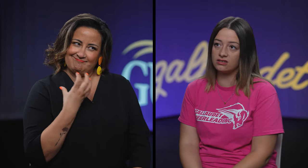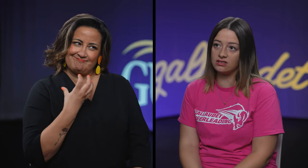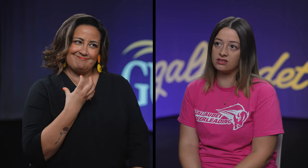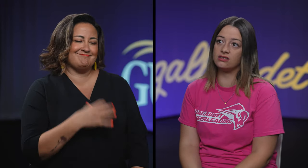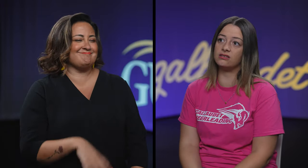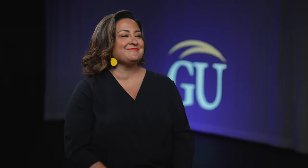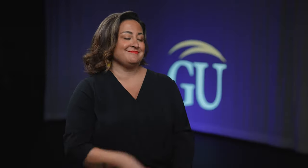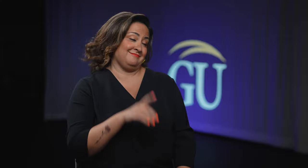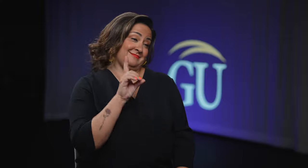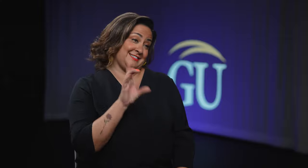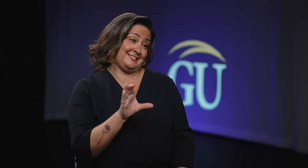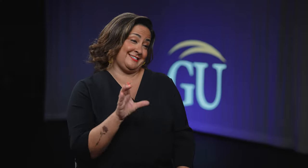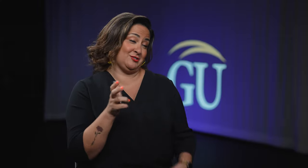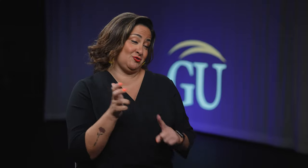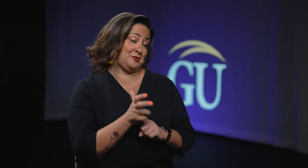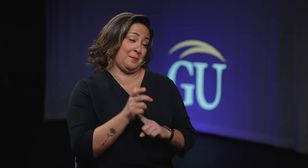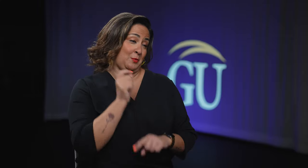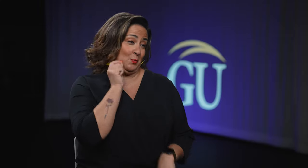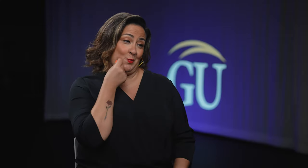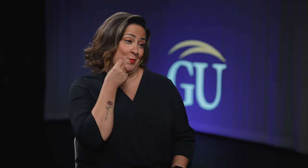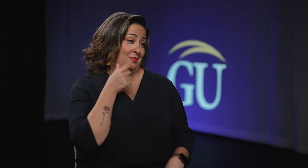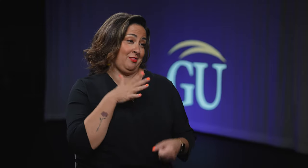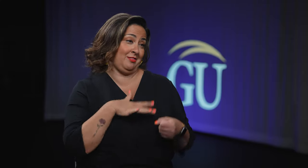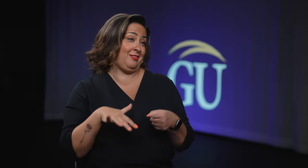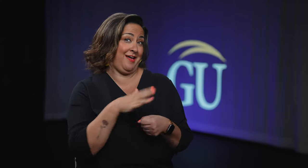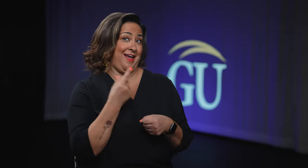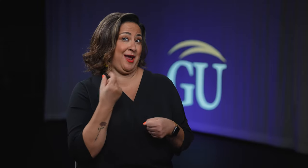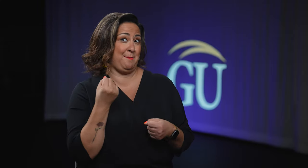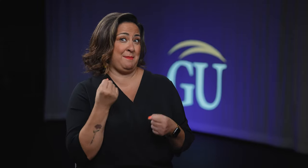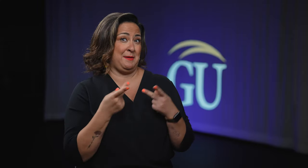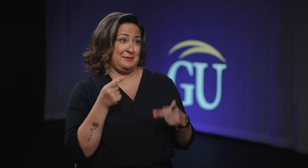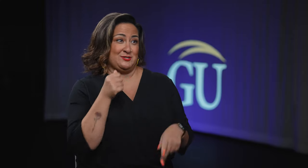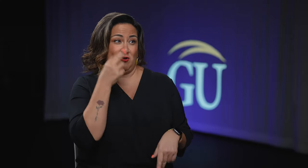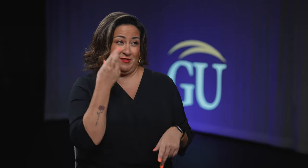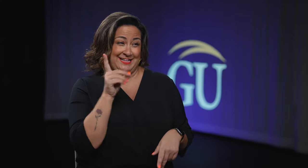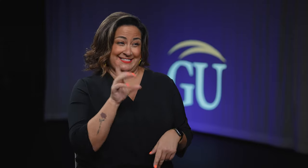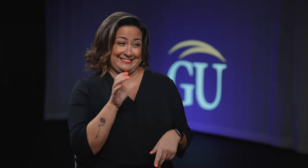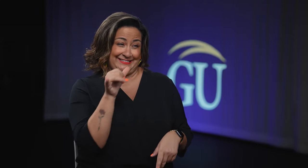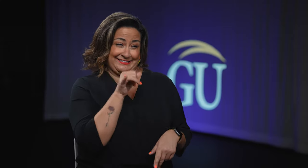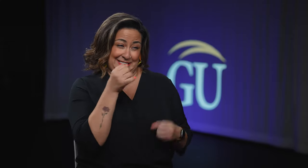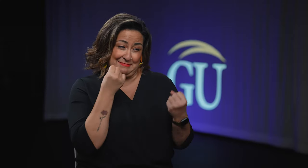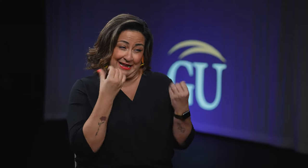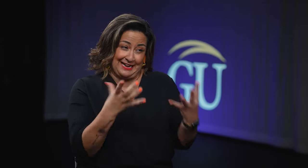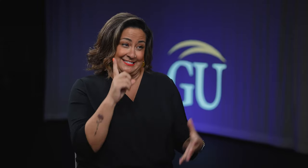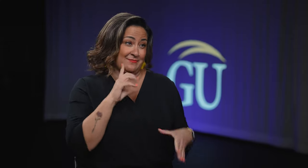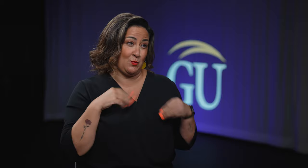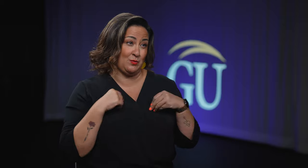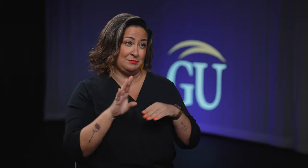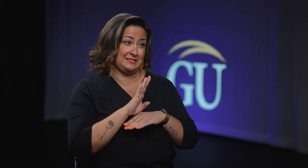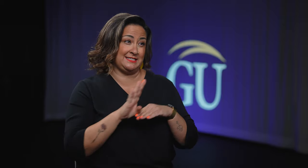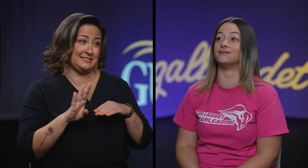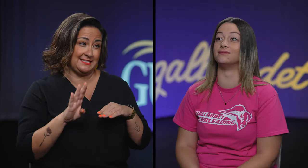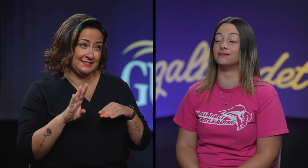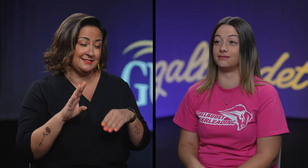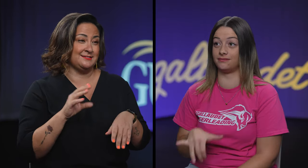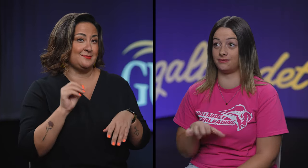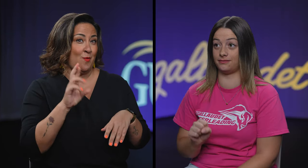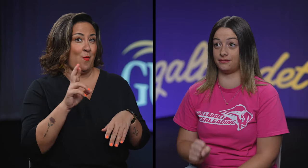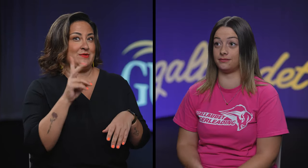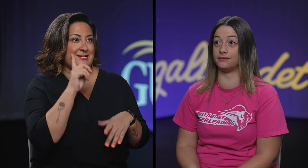appreciate. Yes. It's so much to appreciate. DC is such a cool area, and many people don't realize DC has so many deaf-owned businesses. Yes. Or